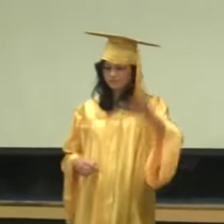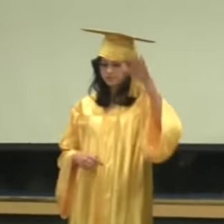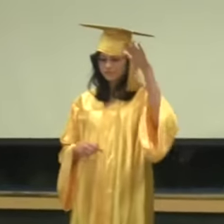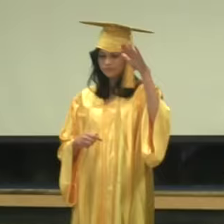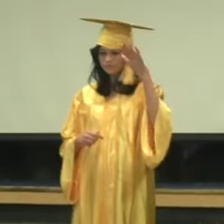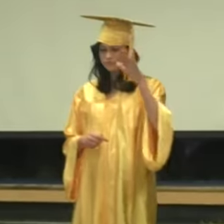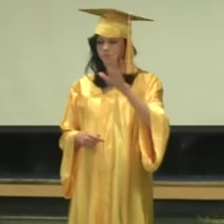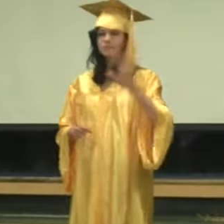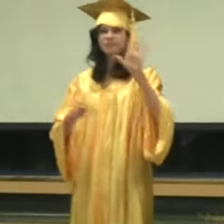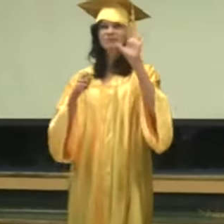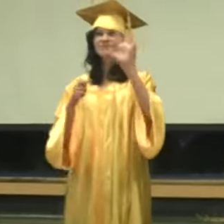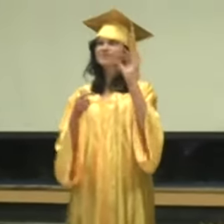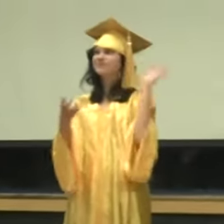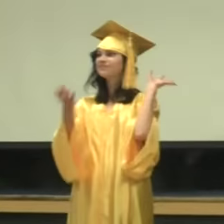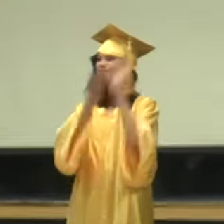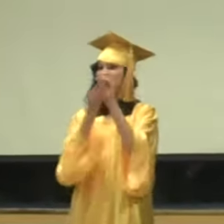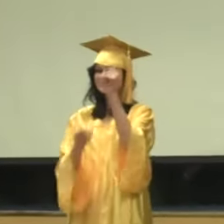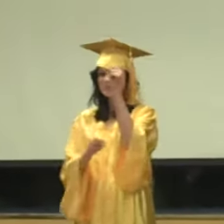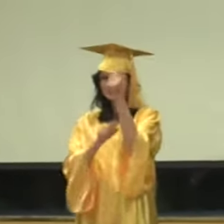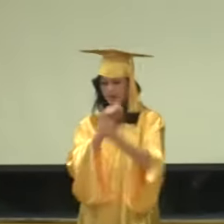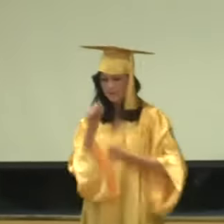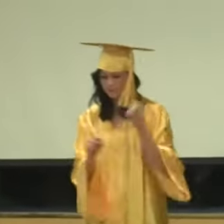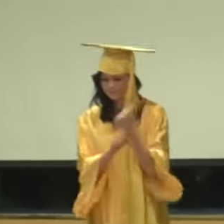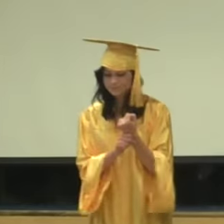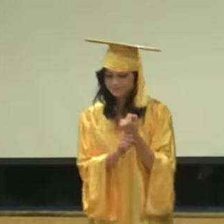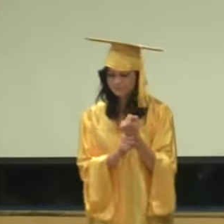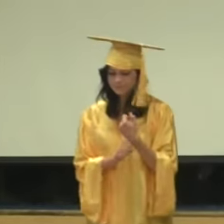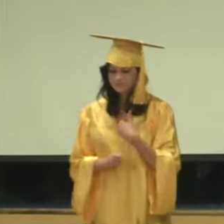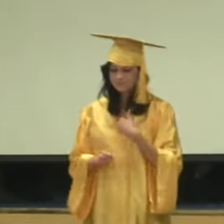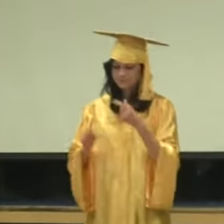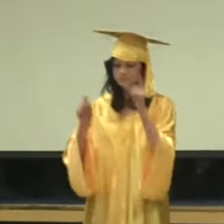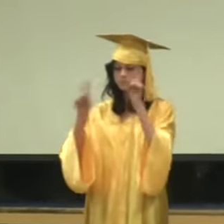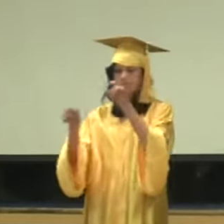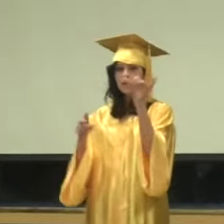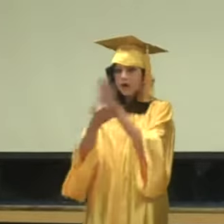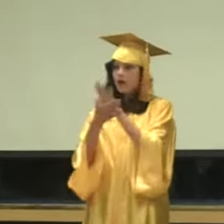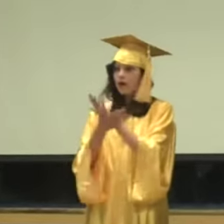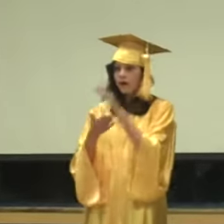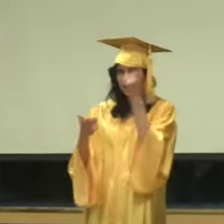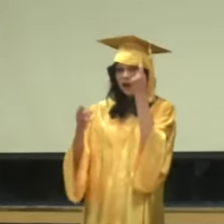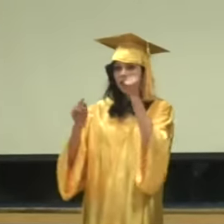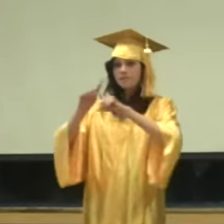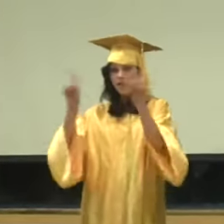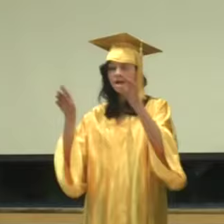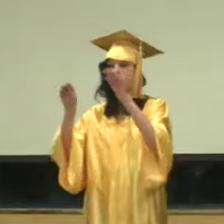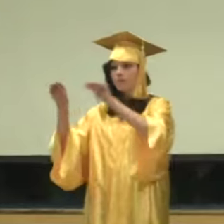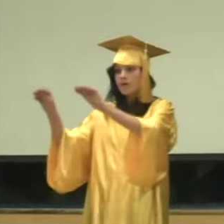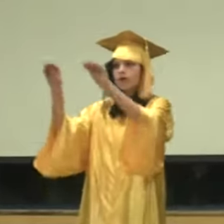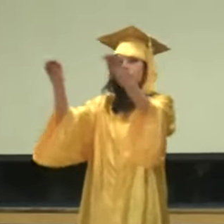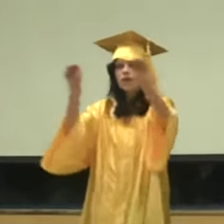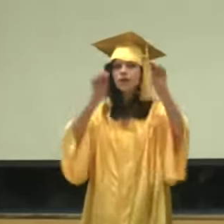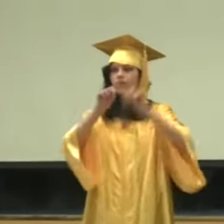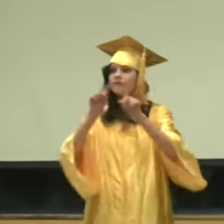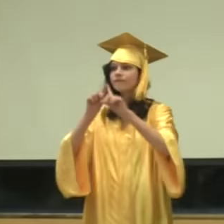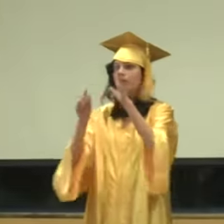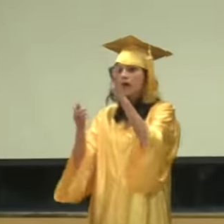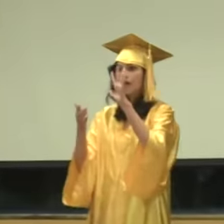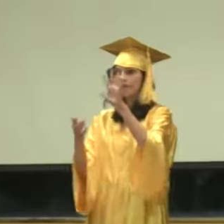And I've gone here my whole school life, I guess it's been 10 years. And we moved around so